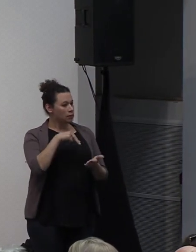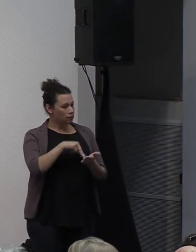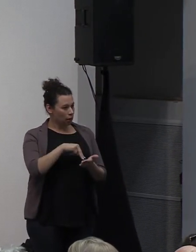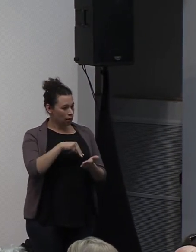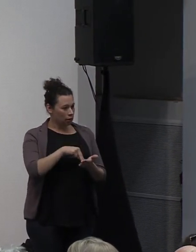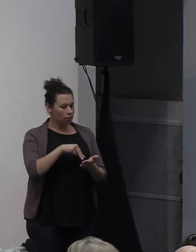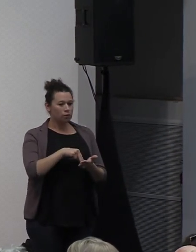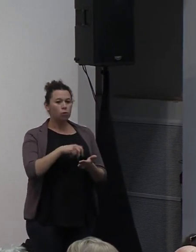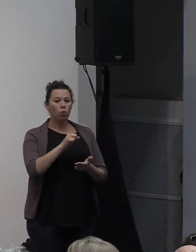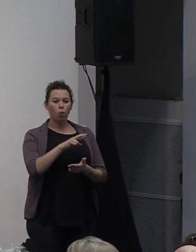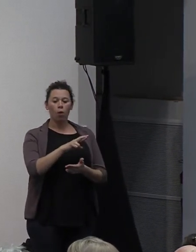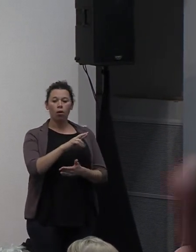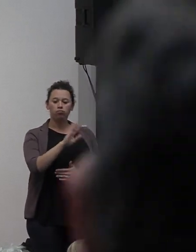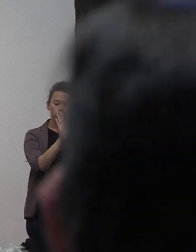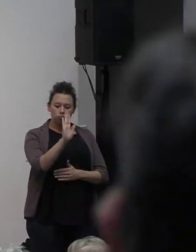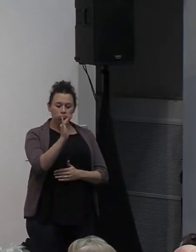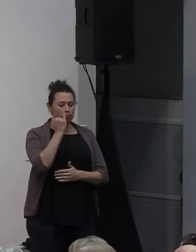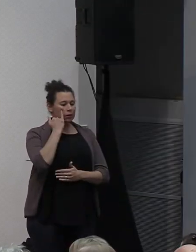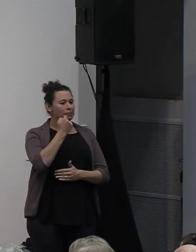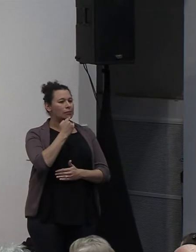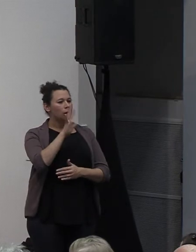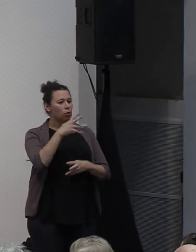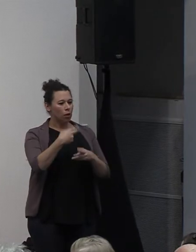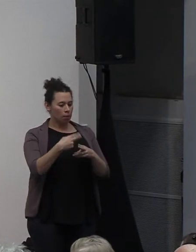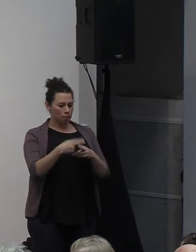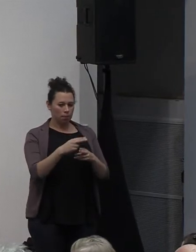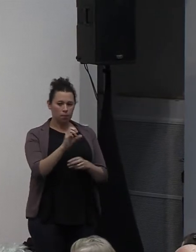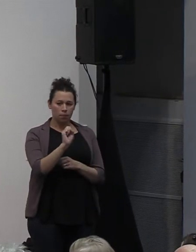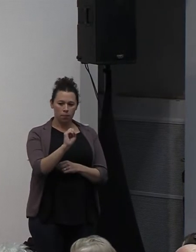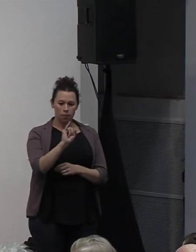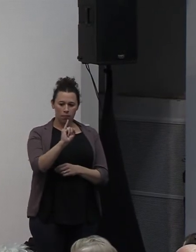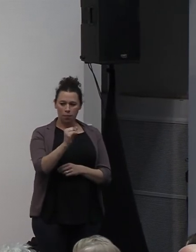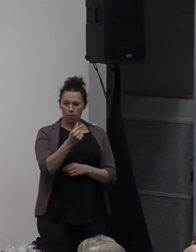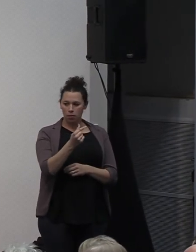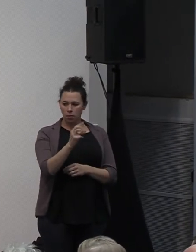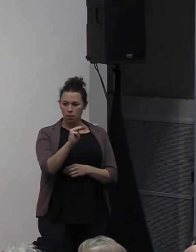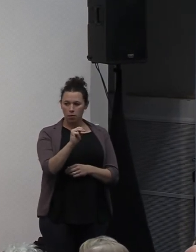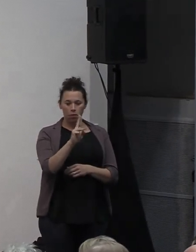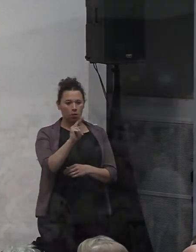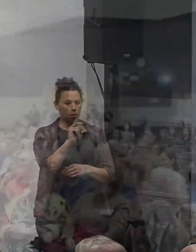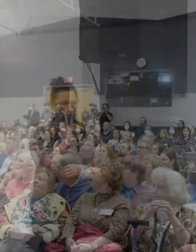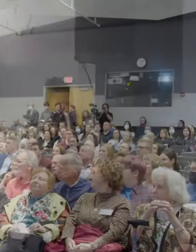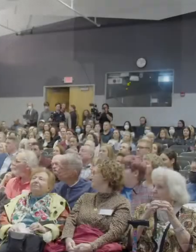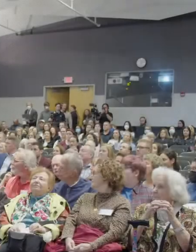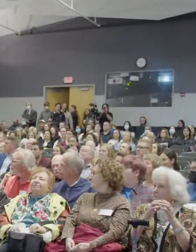when I call your name. Sigmund Adler.